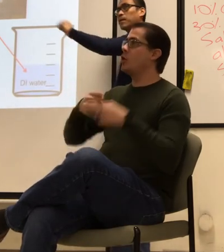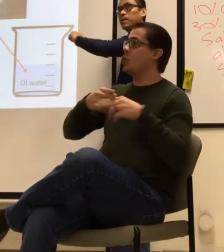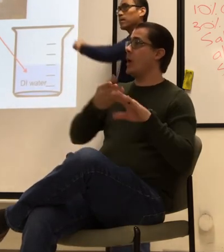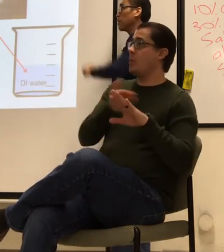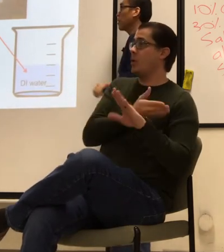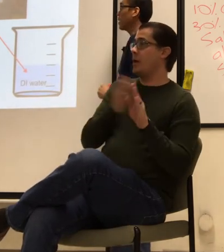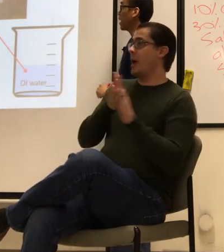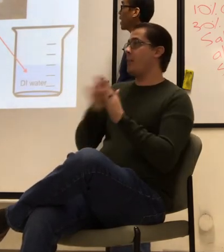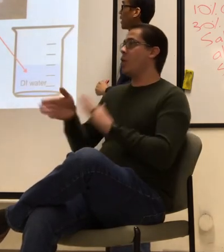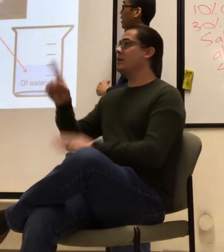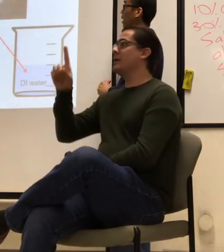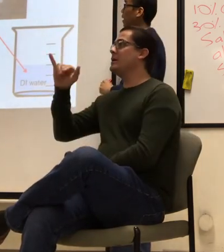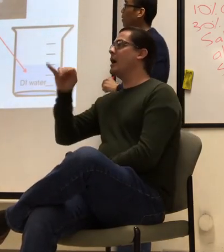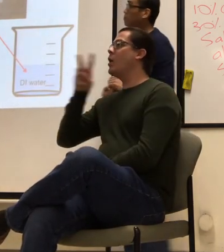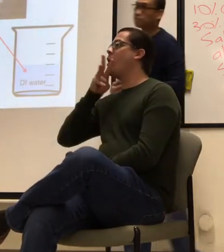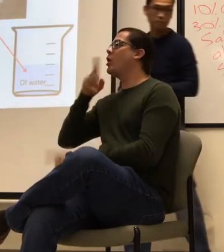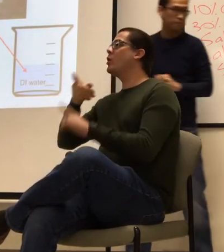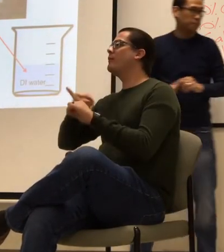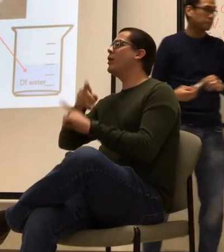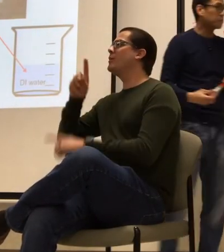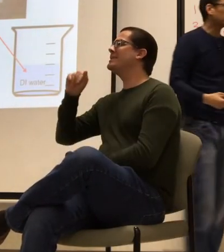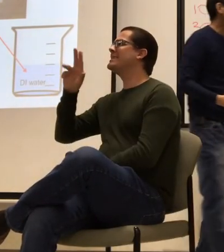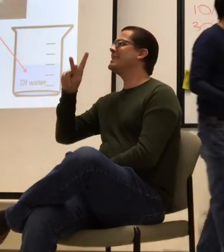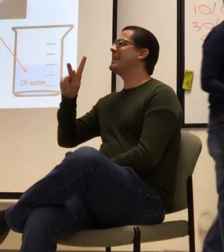the sink. And